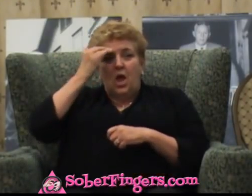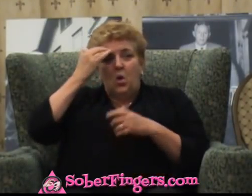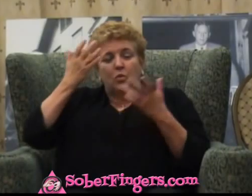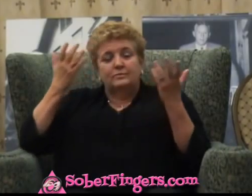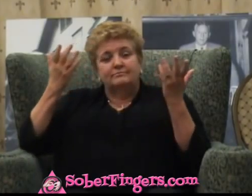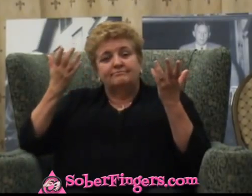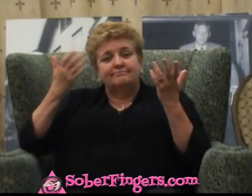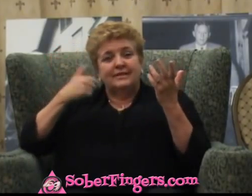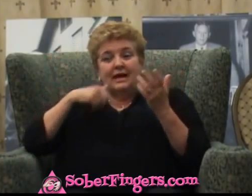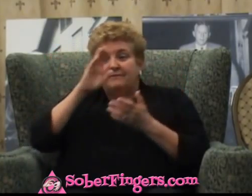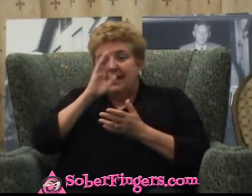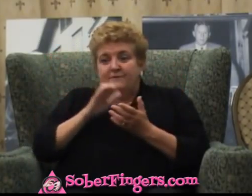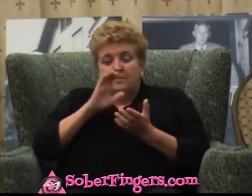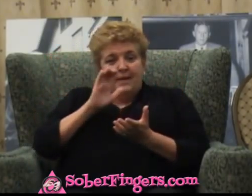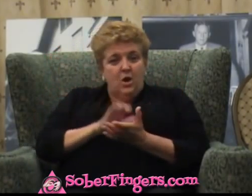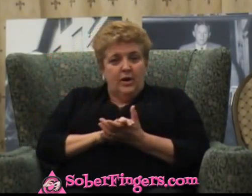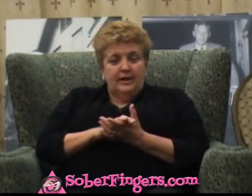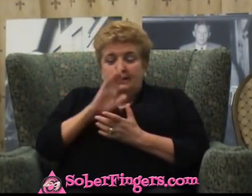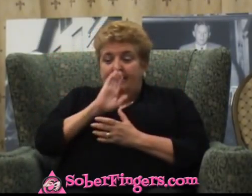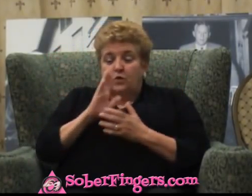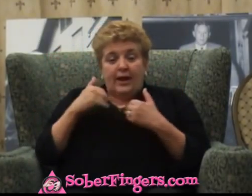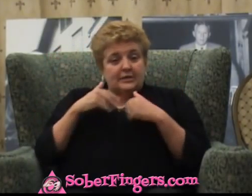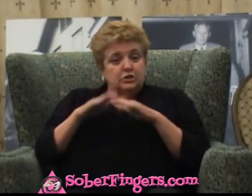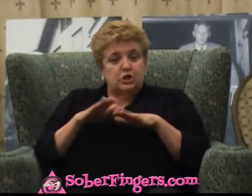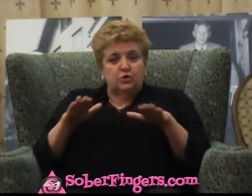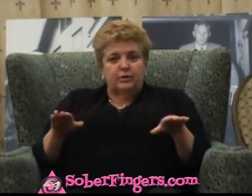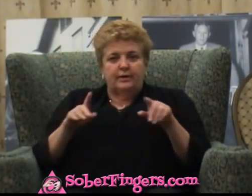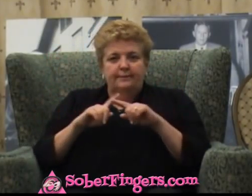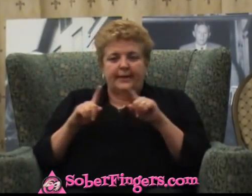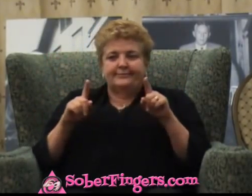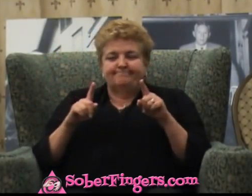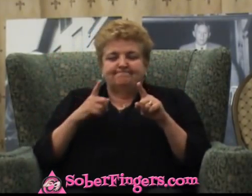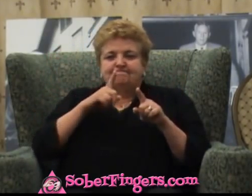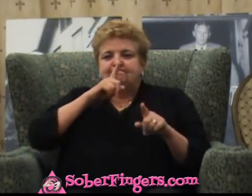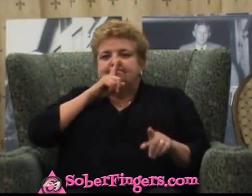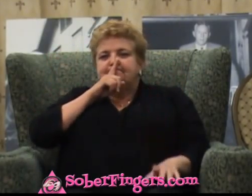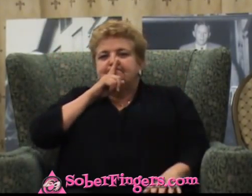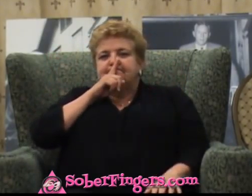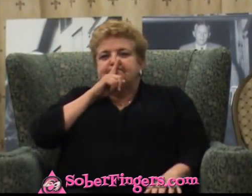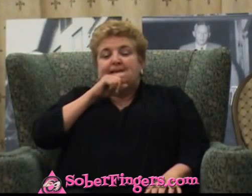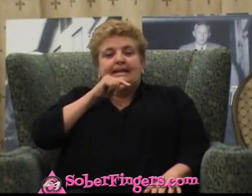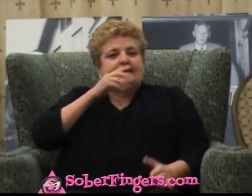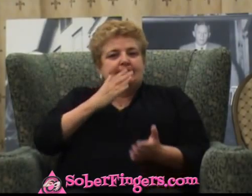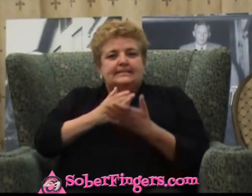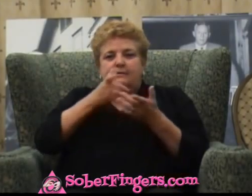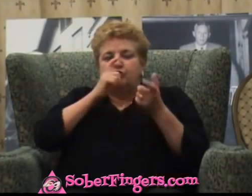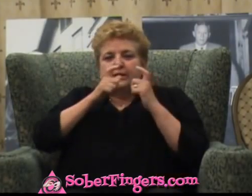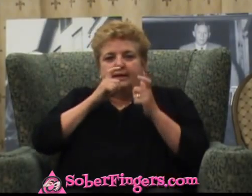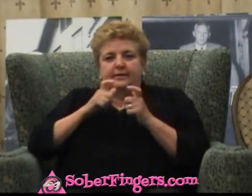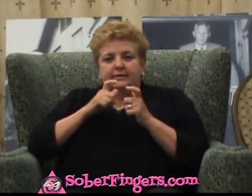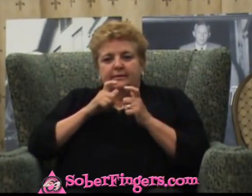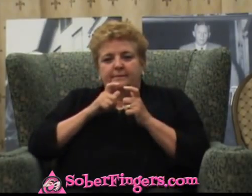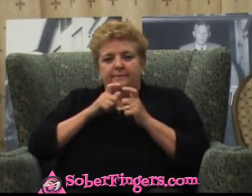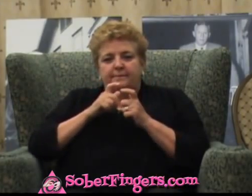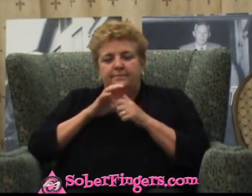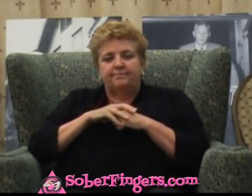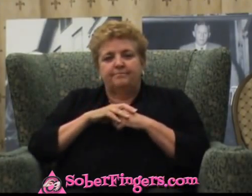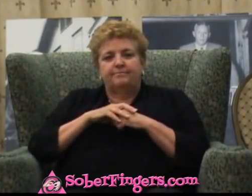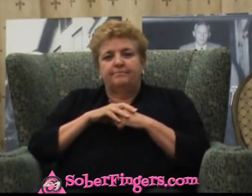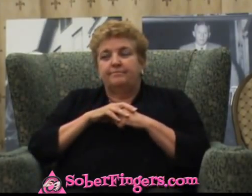been married. I've never had children, but I knew. And I didn't tell anybody, and I didn't stop drinking. And I didn't tell anybody, and I did other things. And I didn't tell